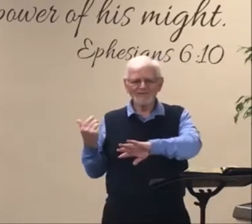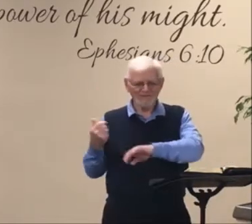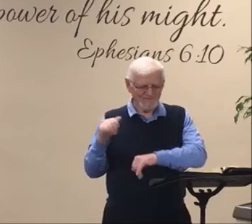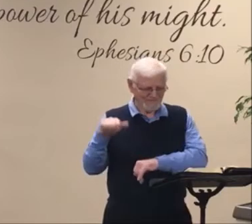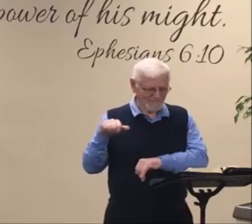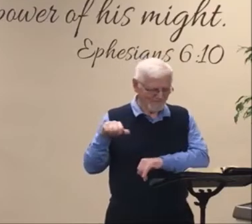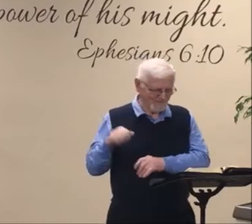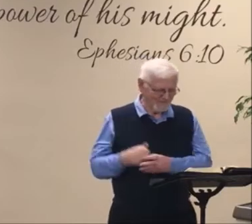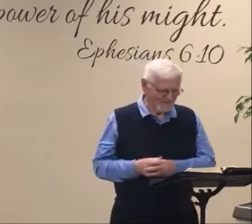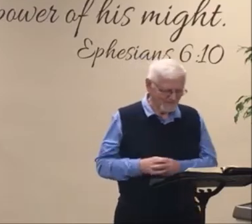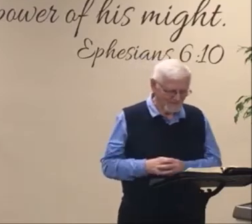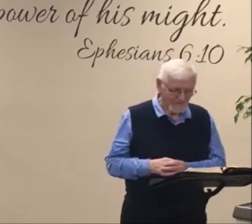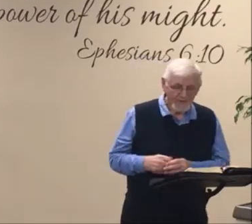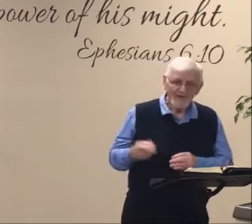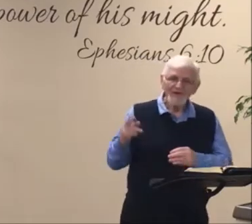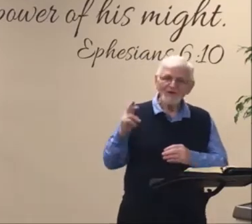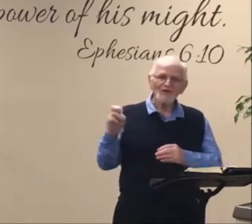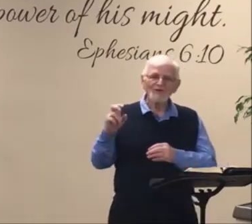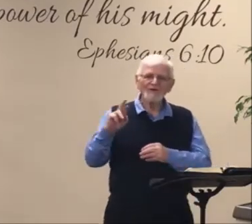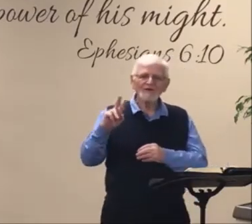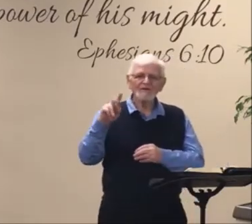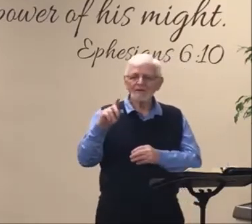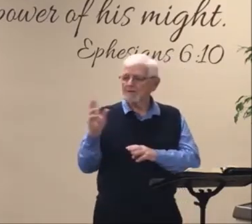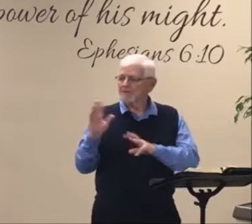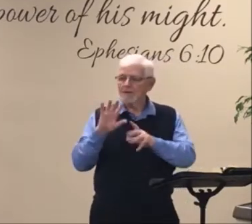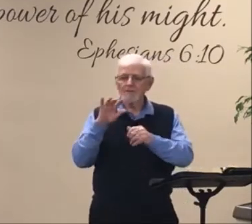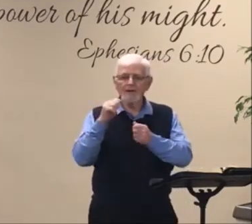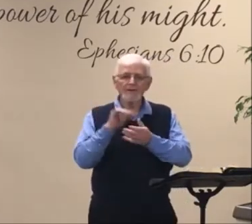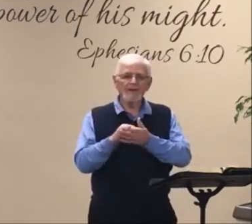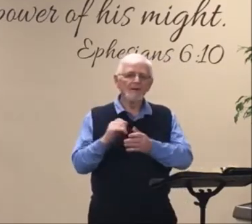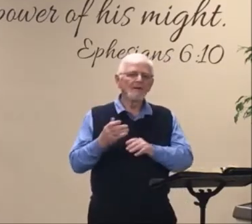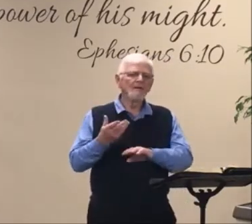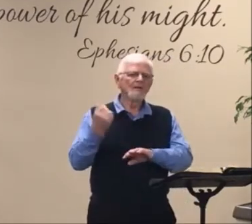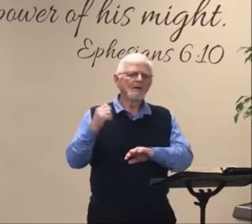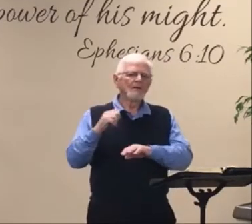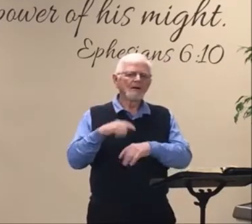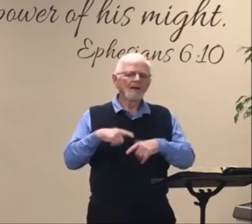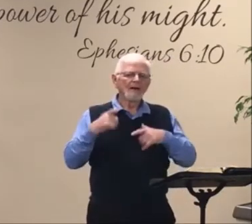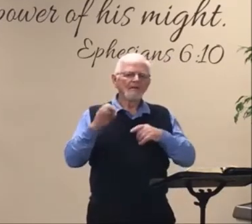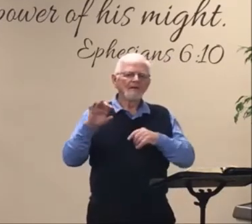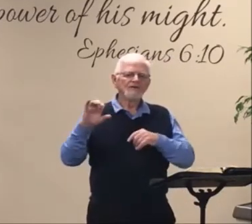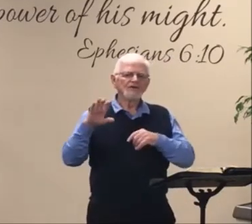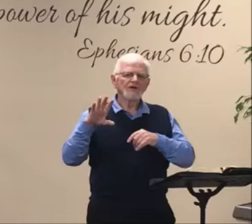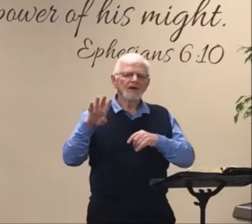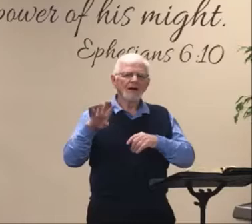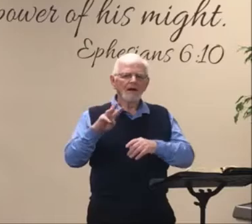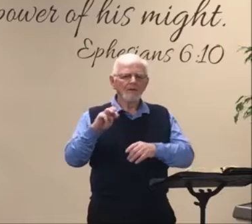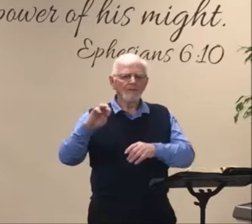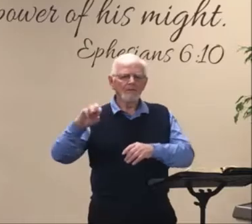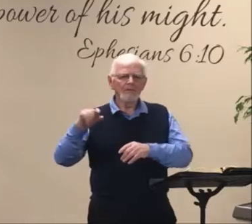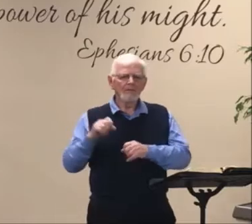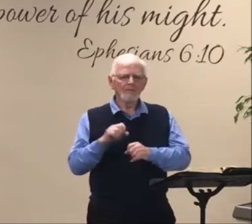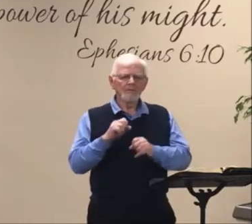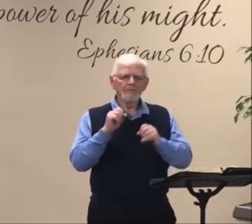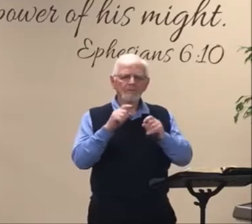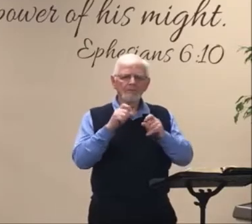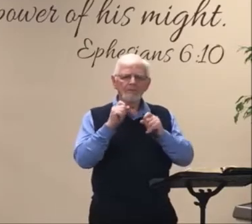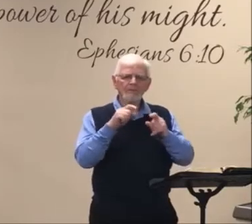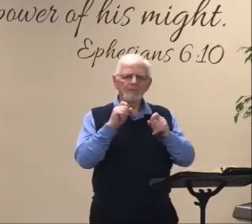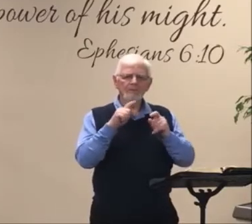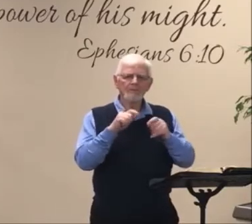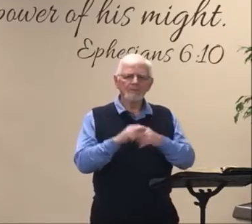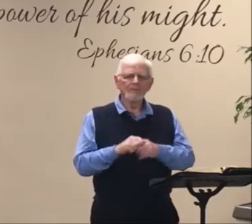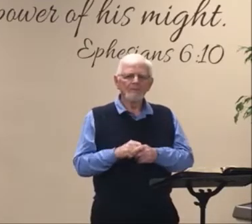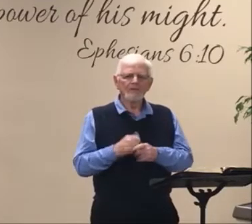Yes. This is a rerun. This is on the life of Jacob. And this message, the Lord gave this message